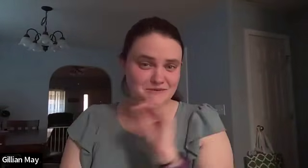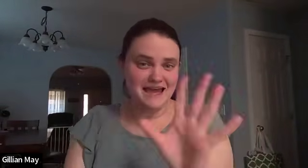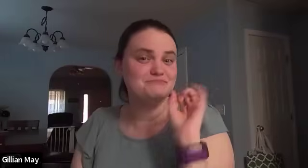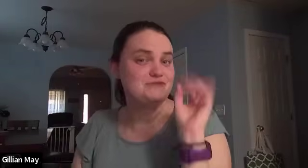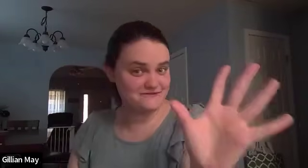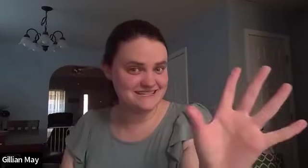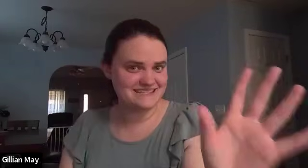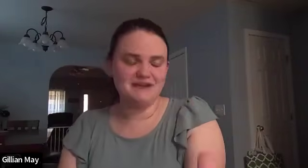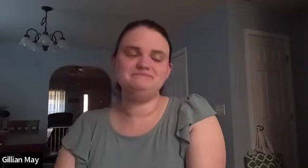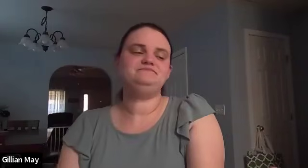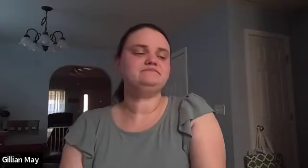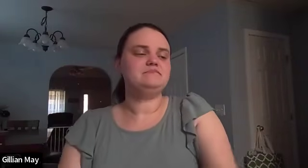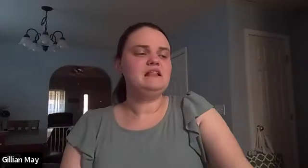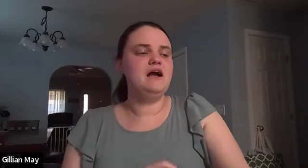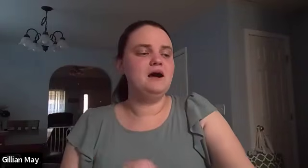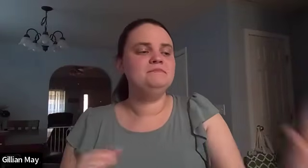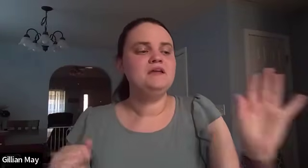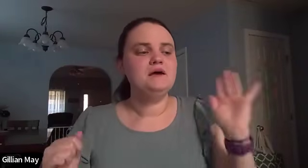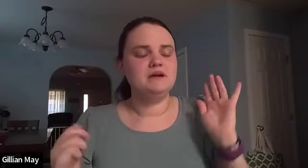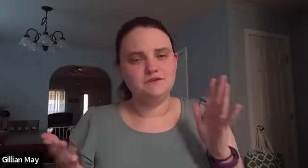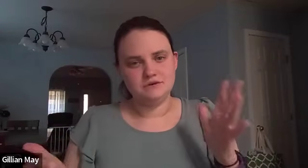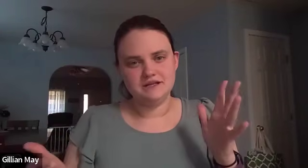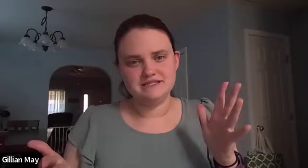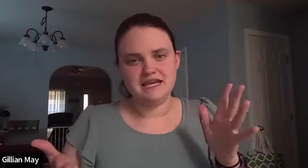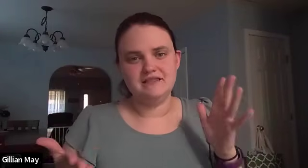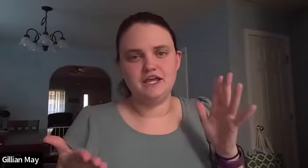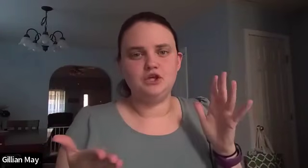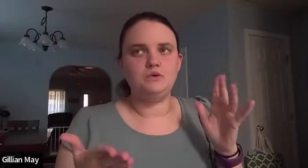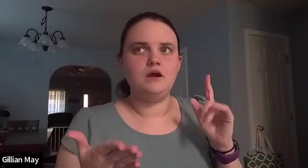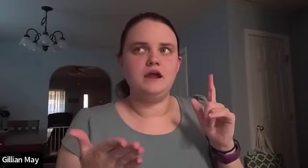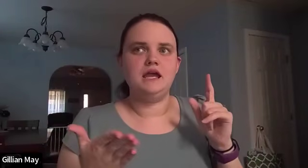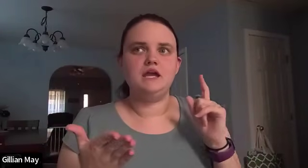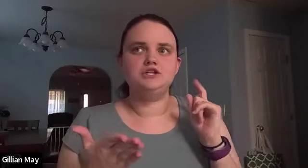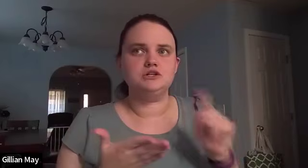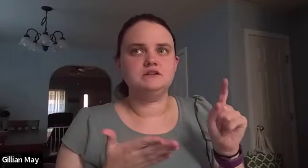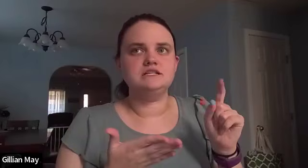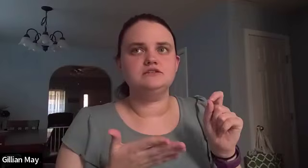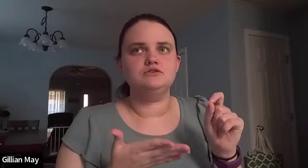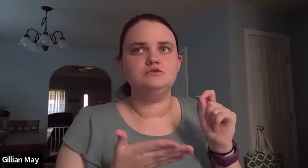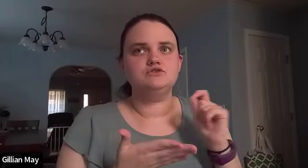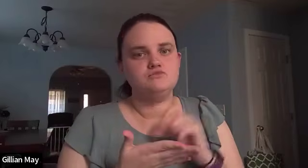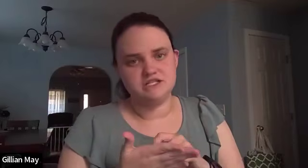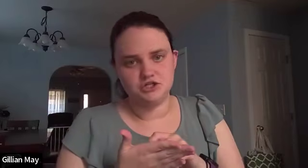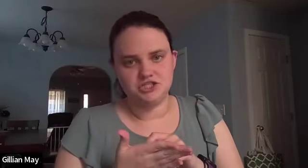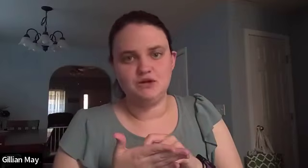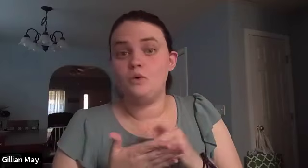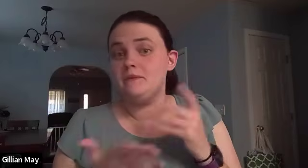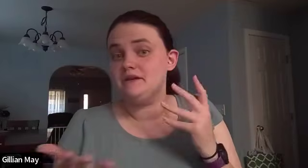why I had to preface that. But if you were going to say like you are a journalist who is researching, or maybe